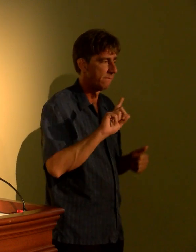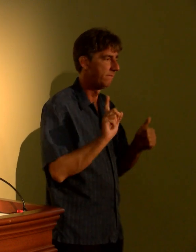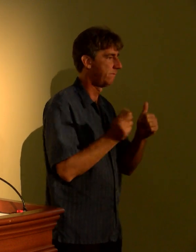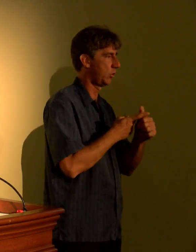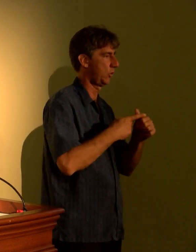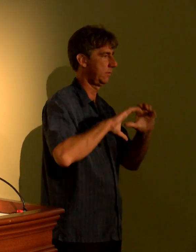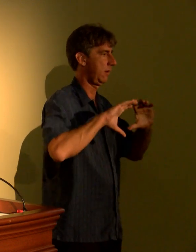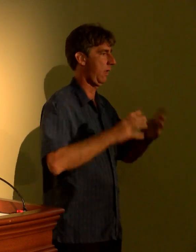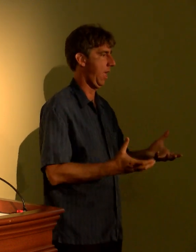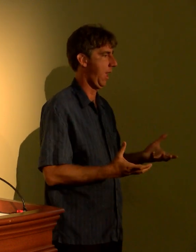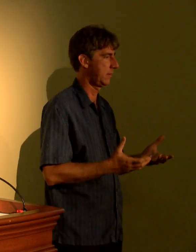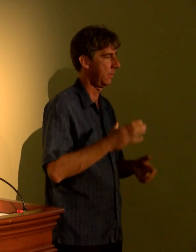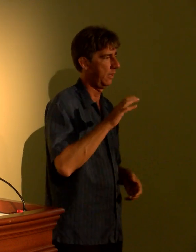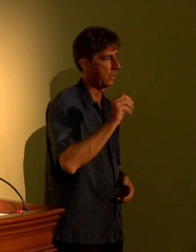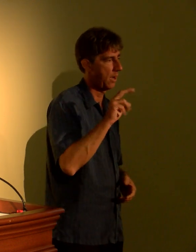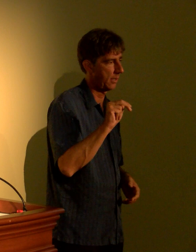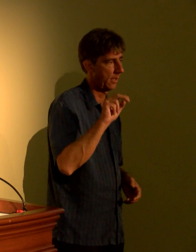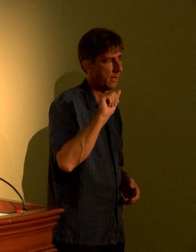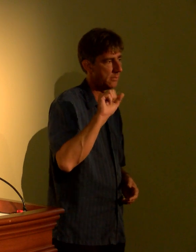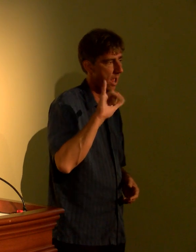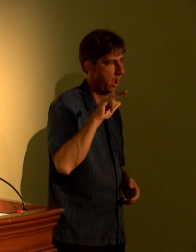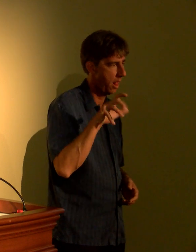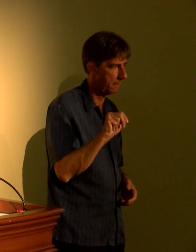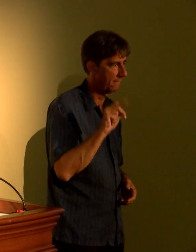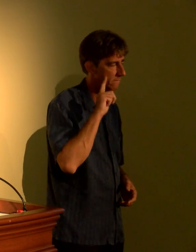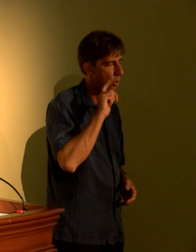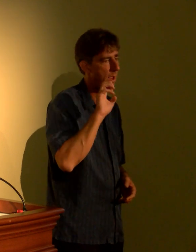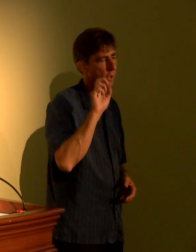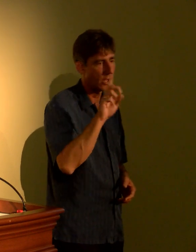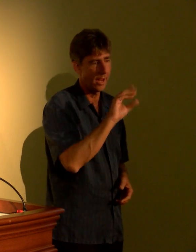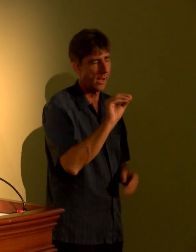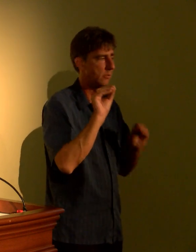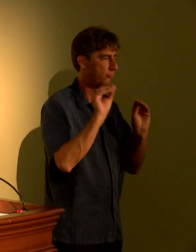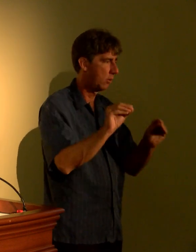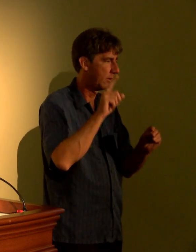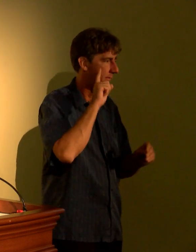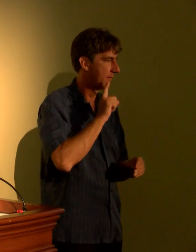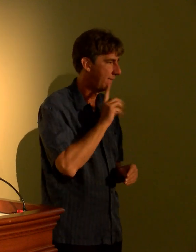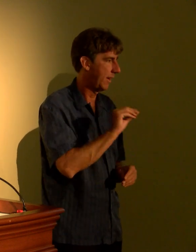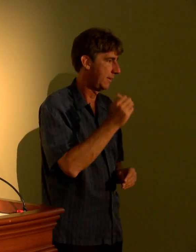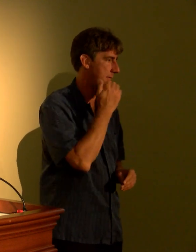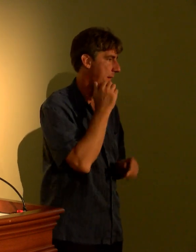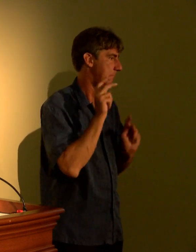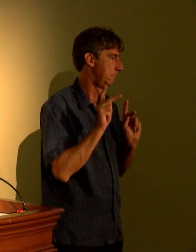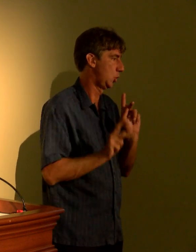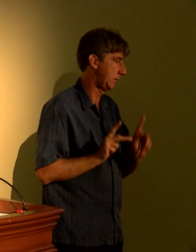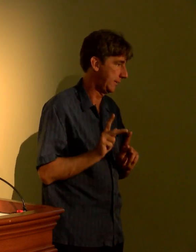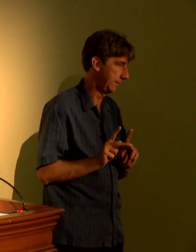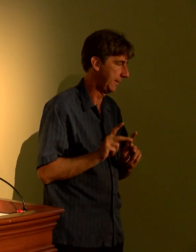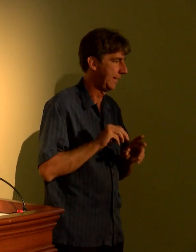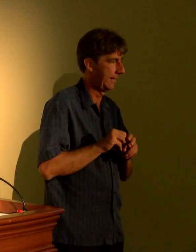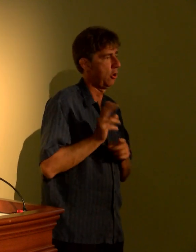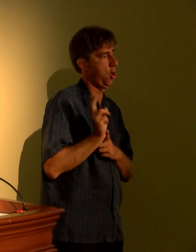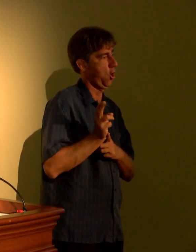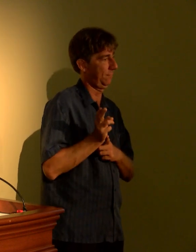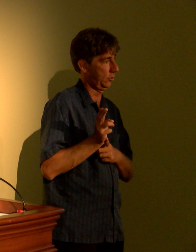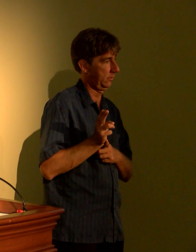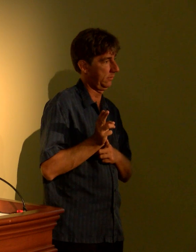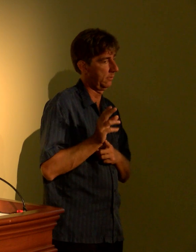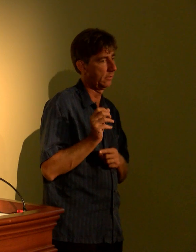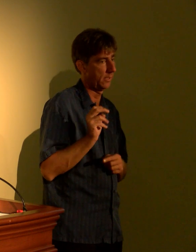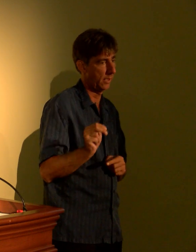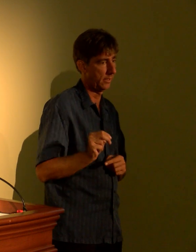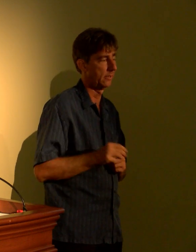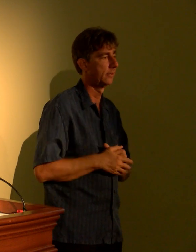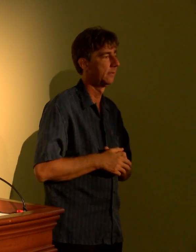class of the Connecticut Asylum for the Education and Instruction of Deaf and Dumb Persons in Hartford, Connecticut.